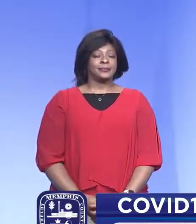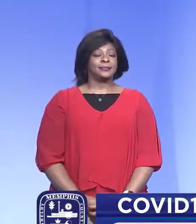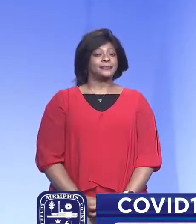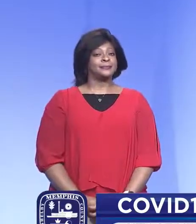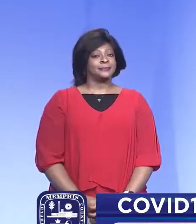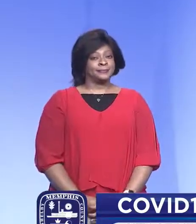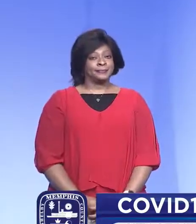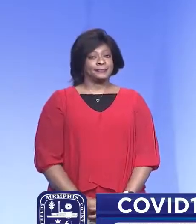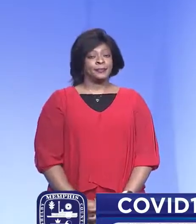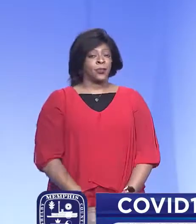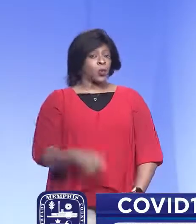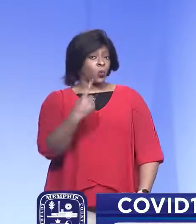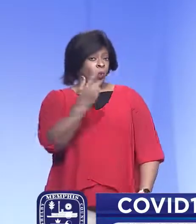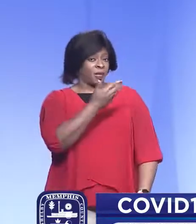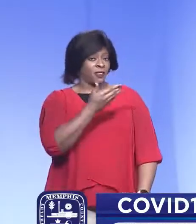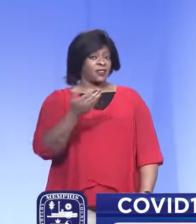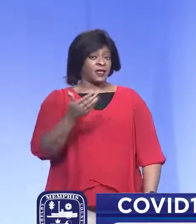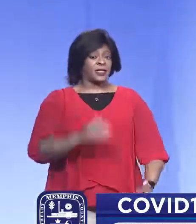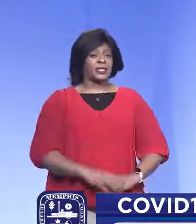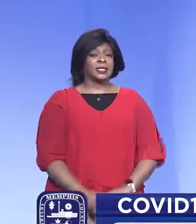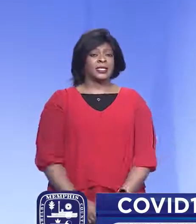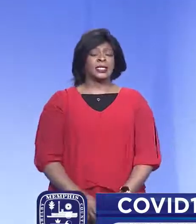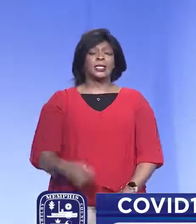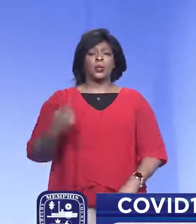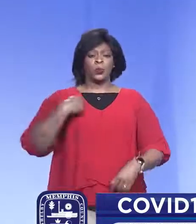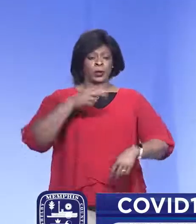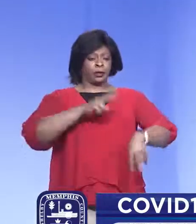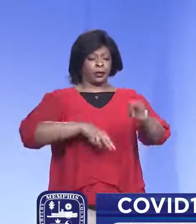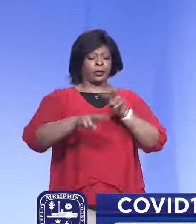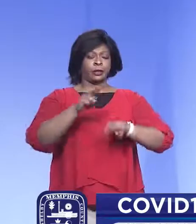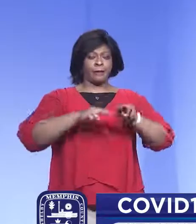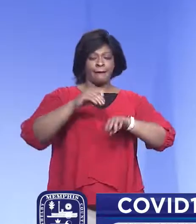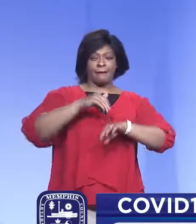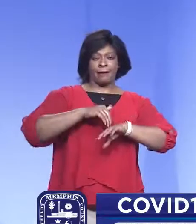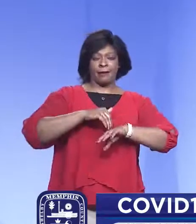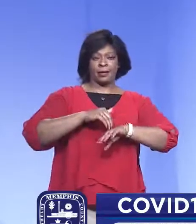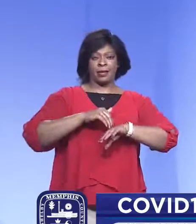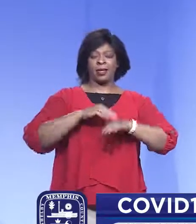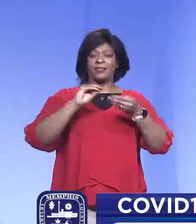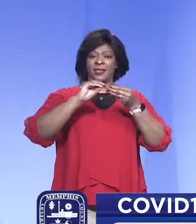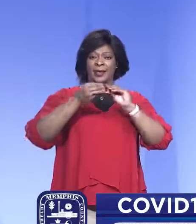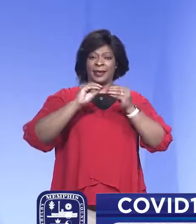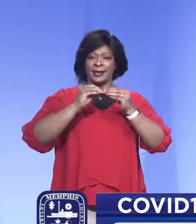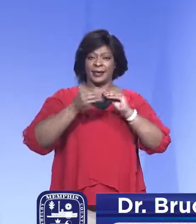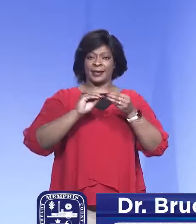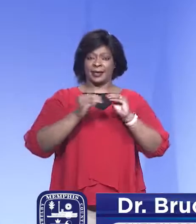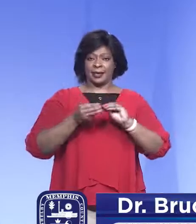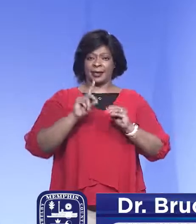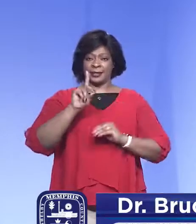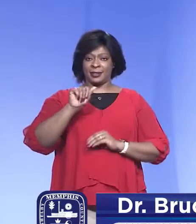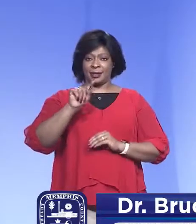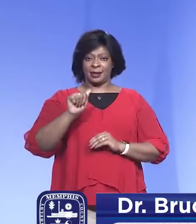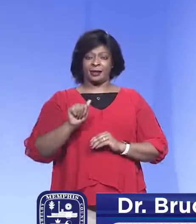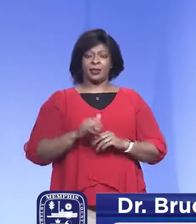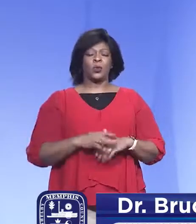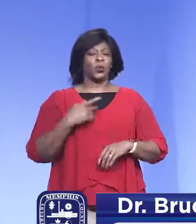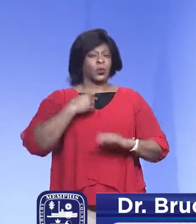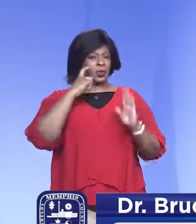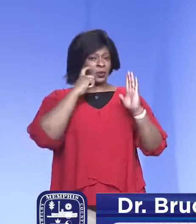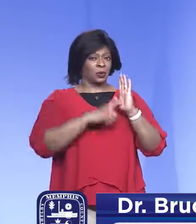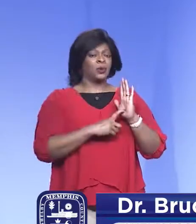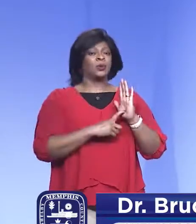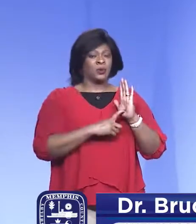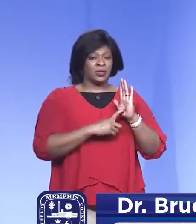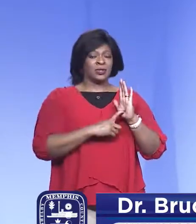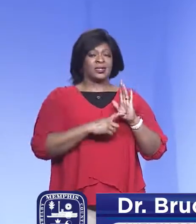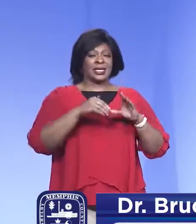Well, I think one of the things, when we look at the data, we see that, in